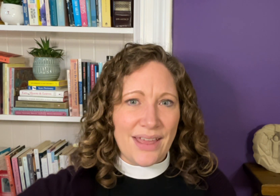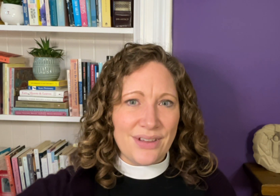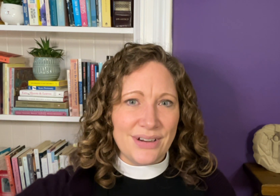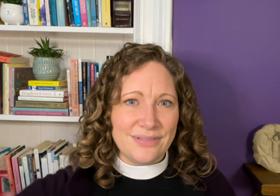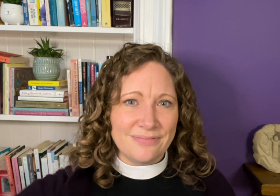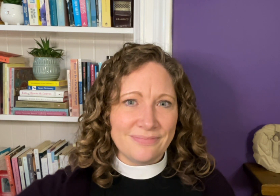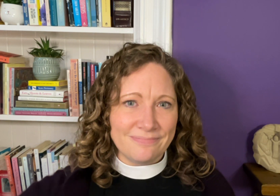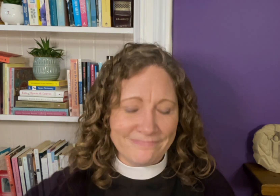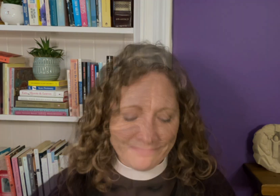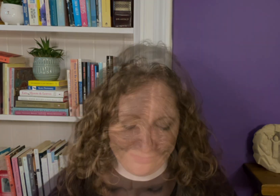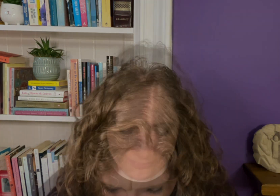together.